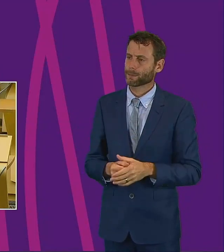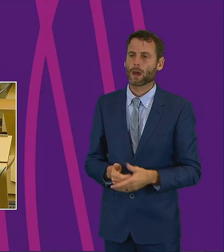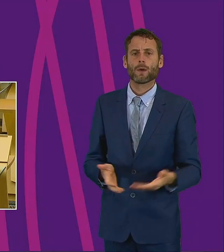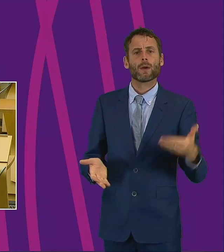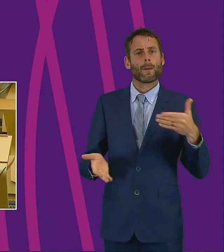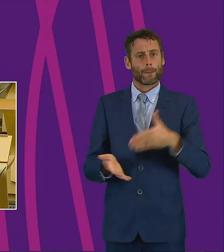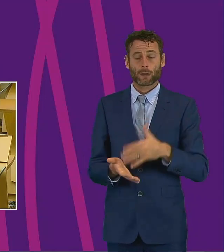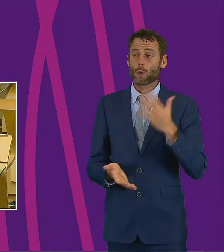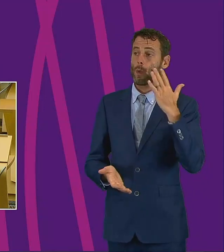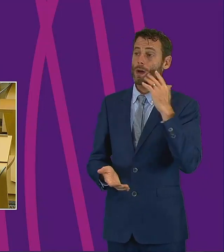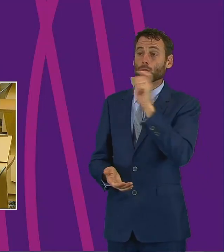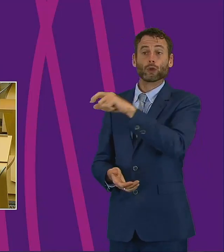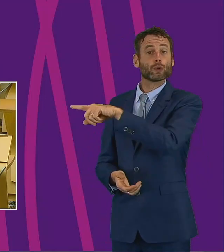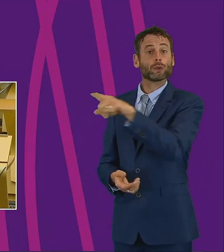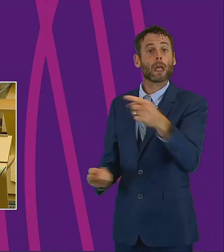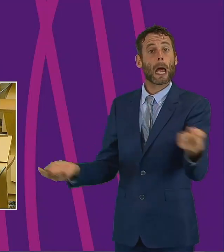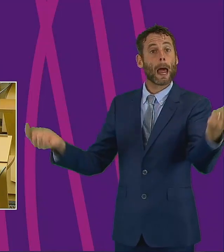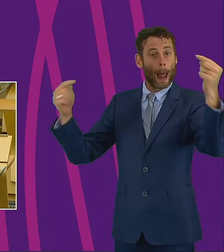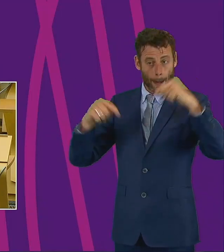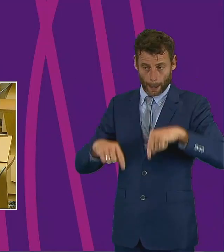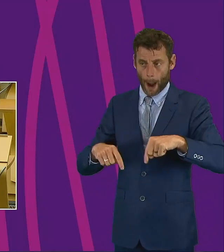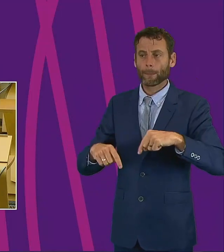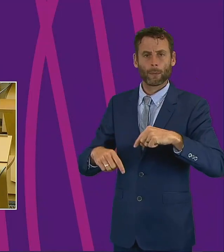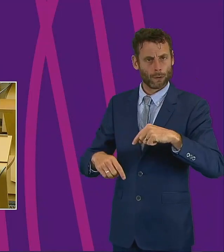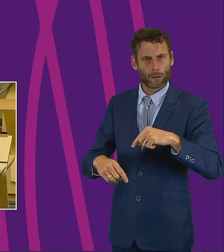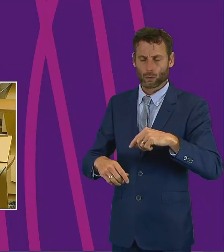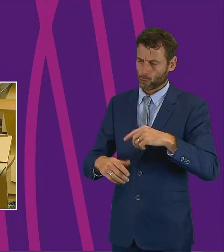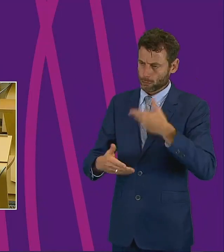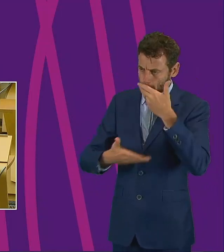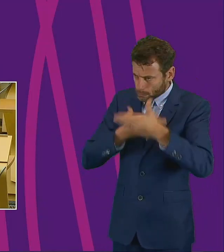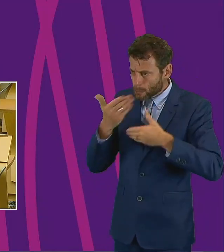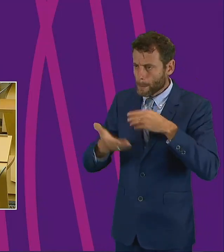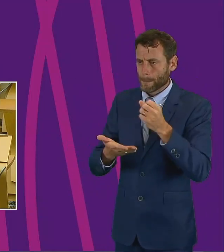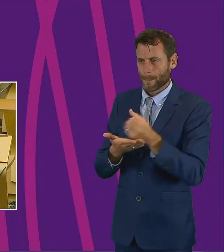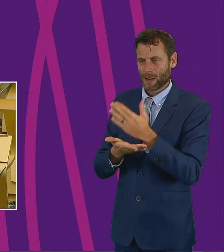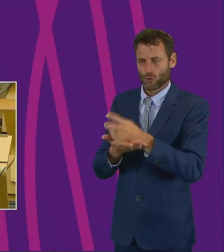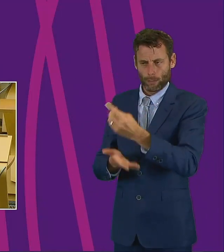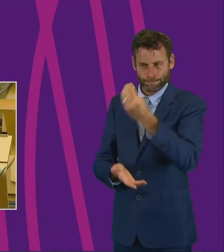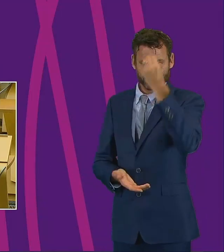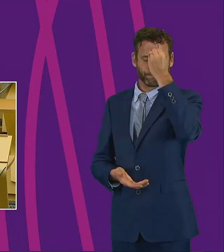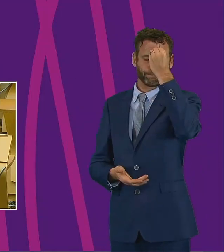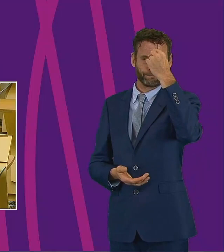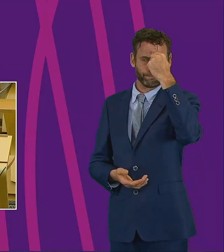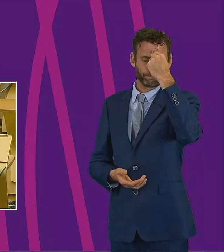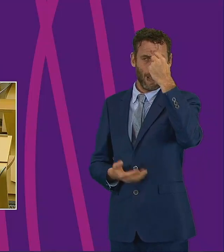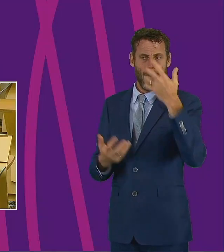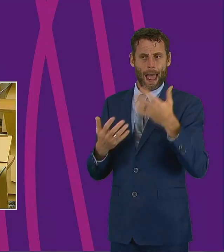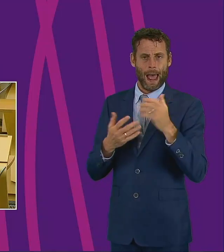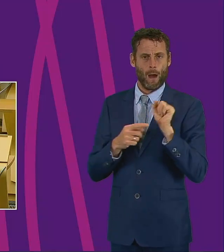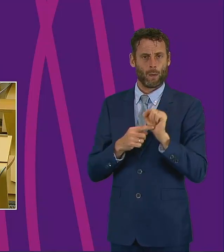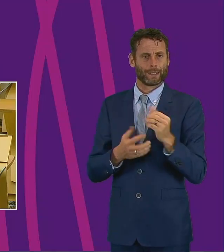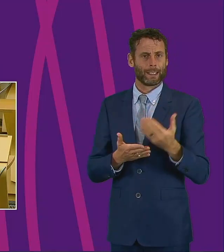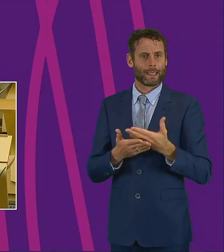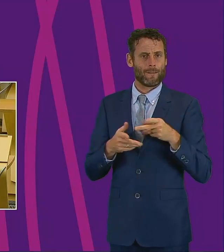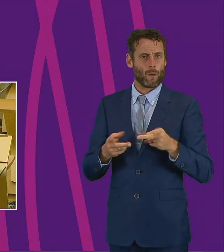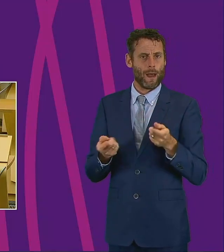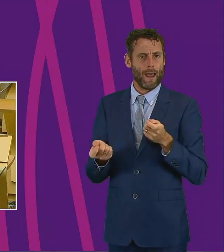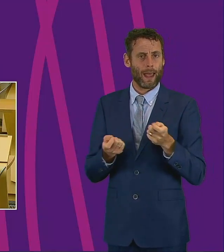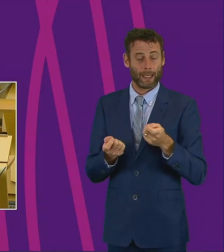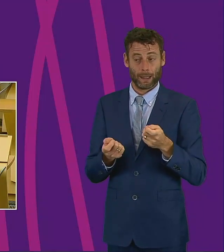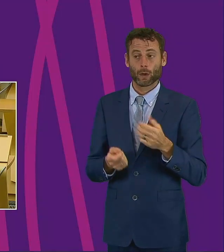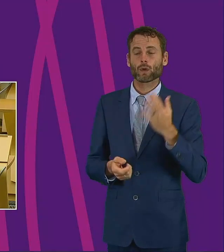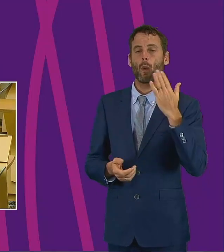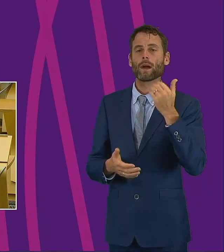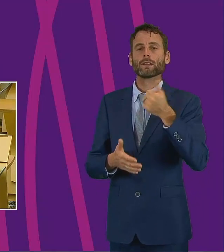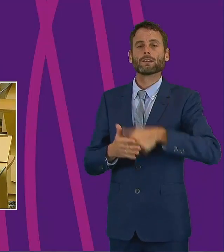with health protection measures and making sure that that is embedded in student induction. So there is already a considerable amount